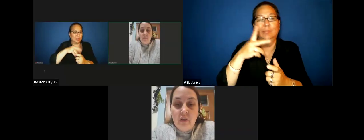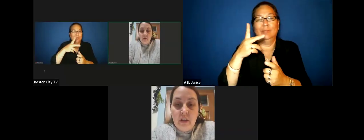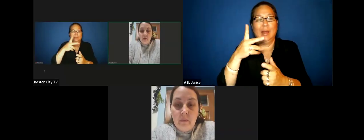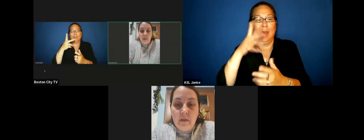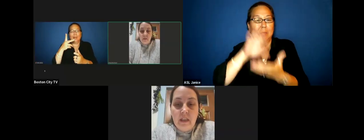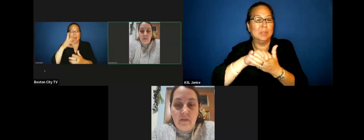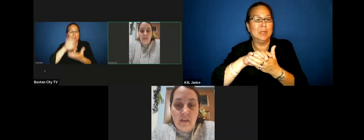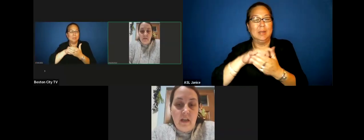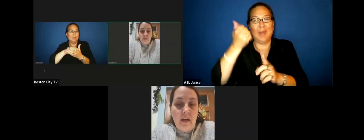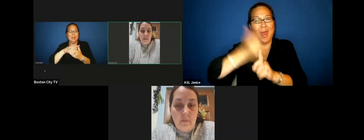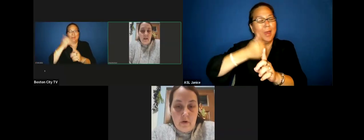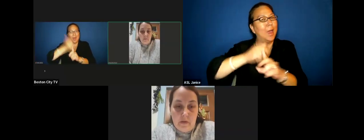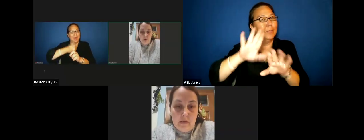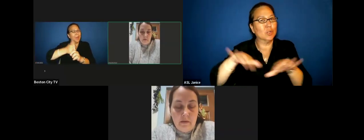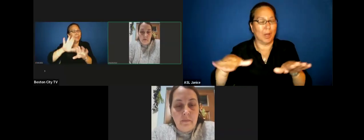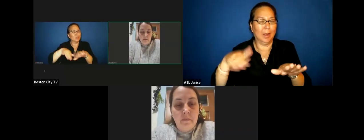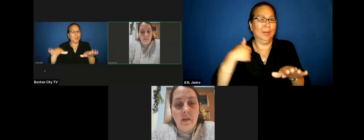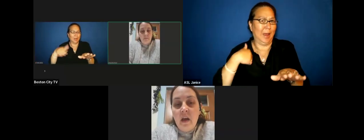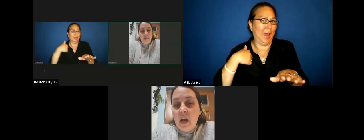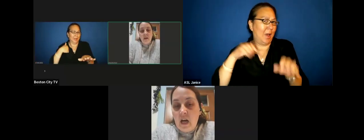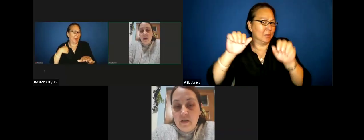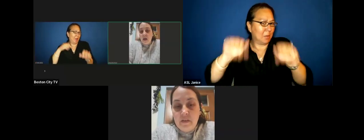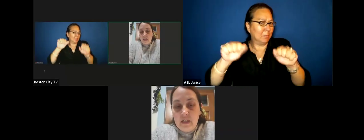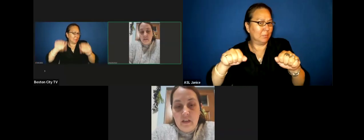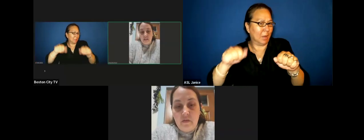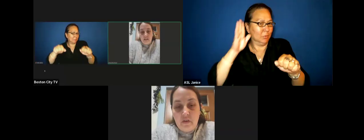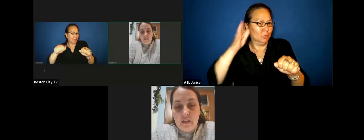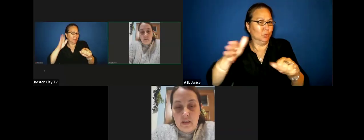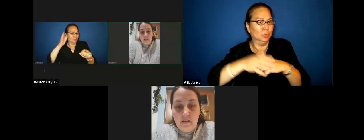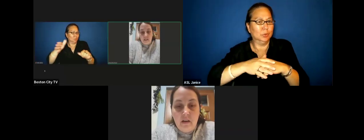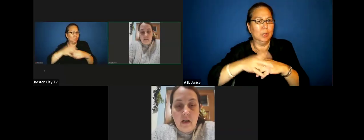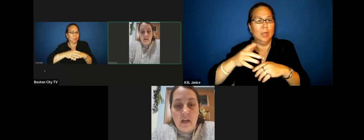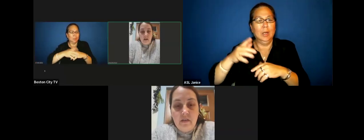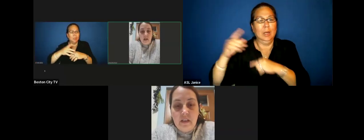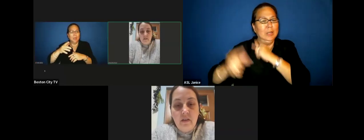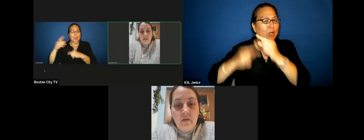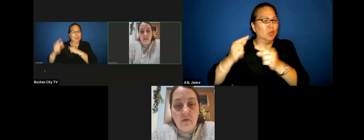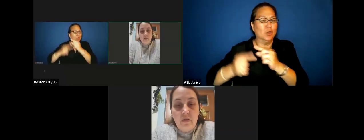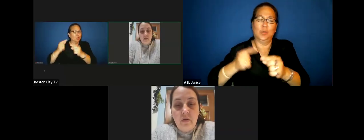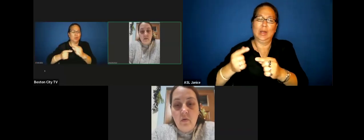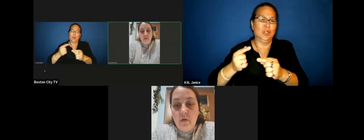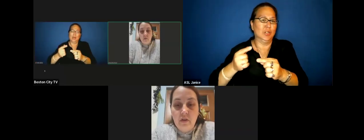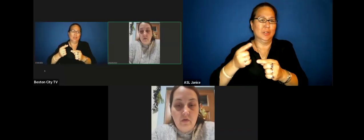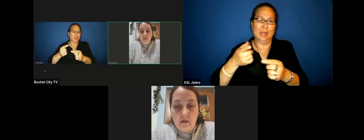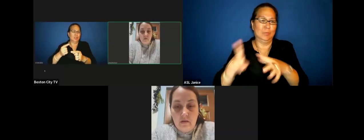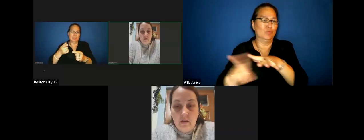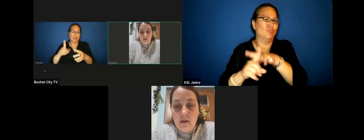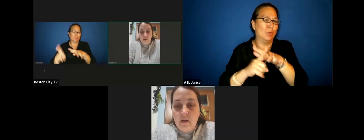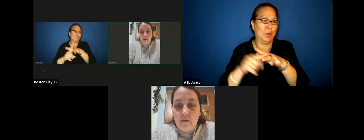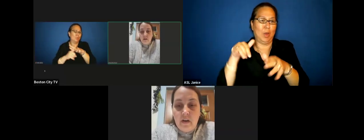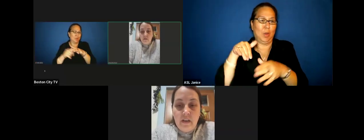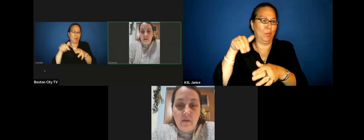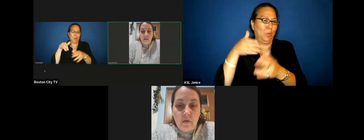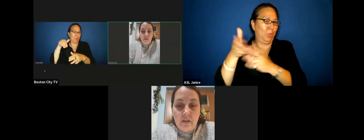but mentorship, safety, and purpose. I've seen this firsthand. I've seen students who once